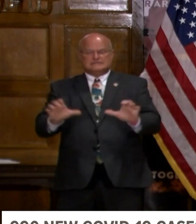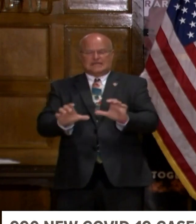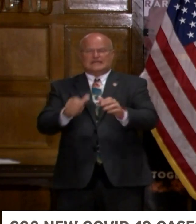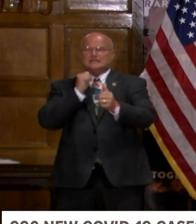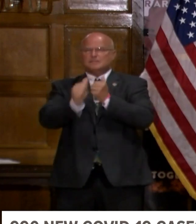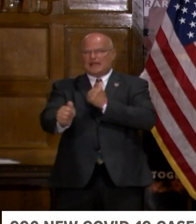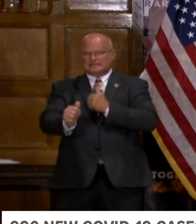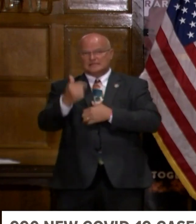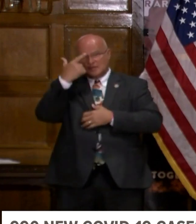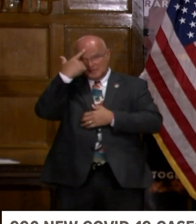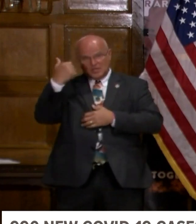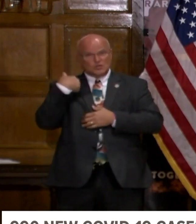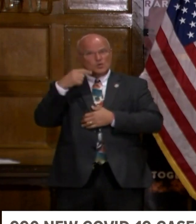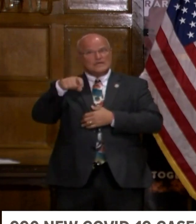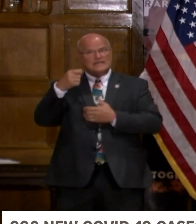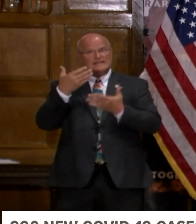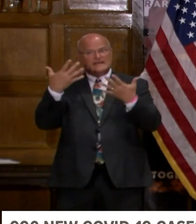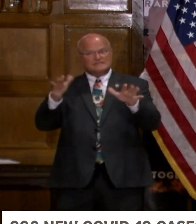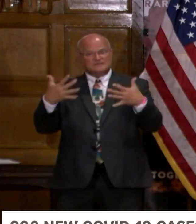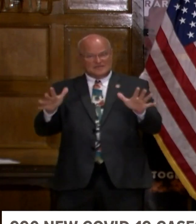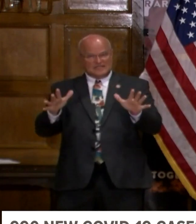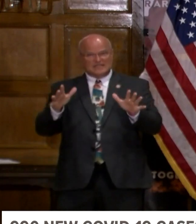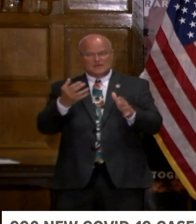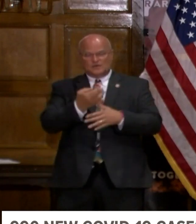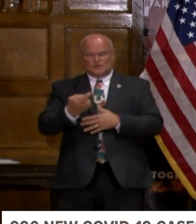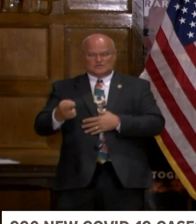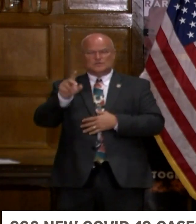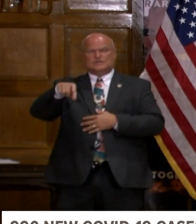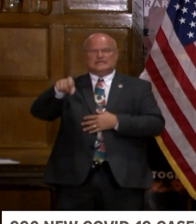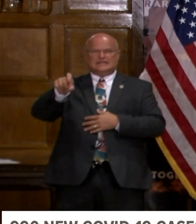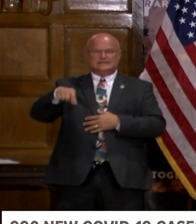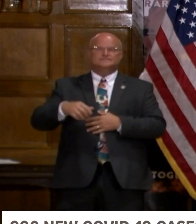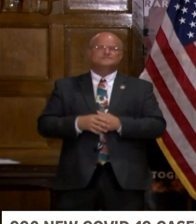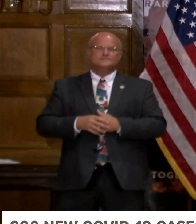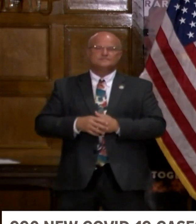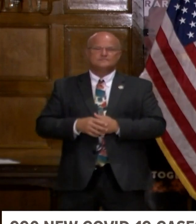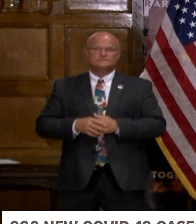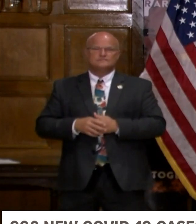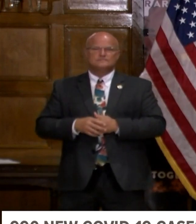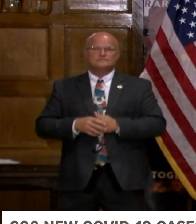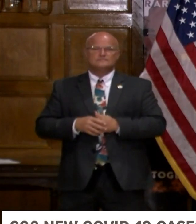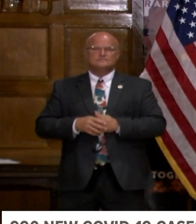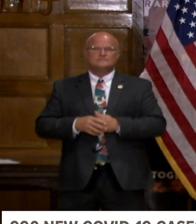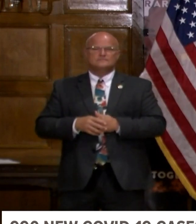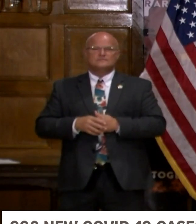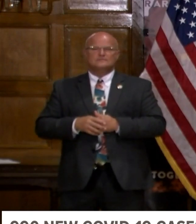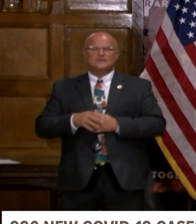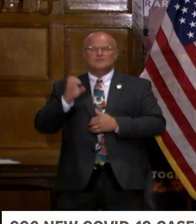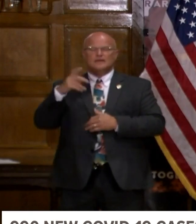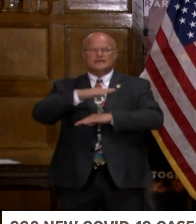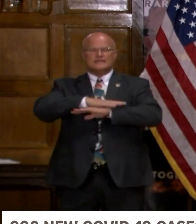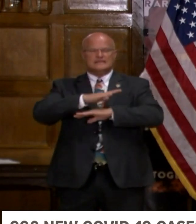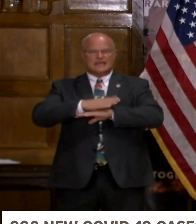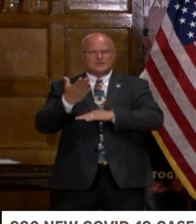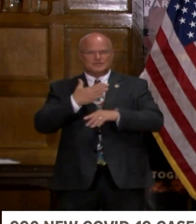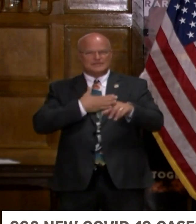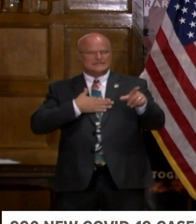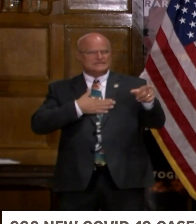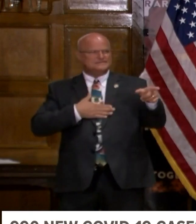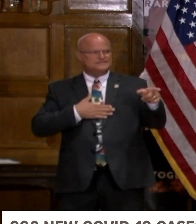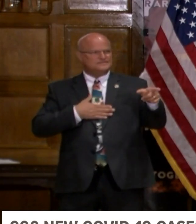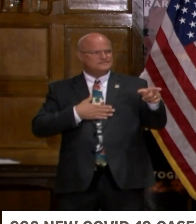and pass it, because we need that done. We need those resources. Will you All right, be right connecting- back here at the table,